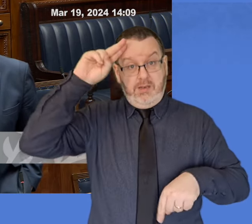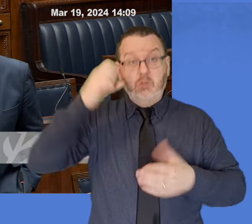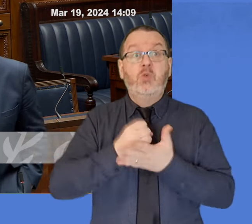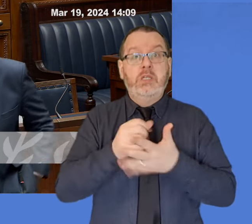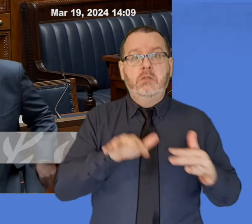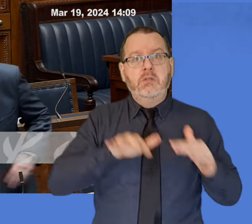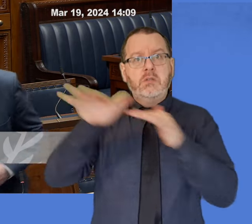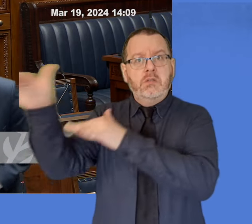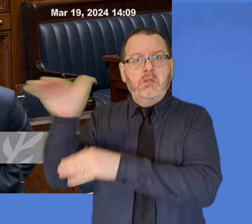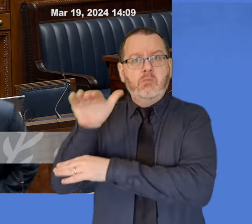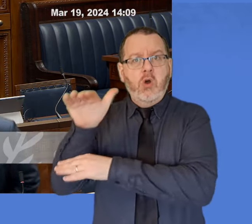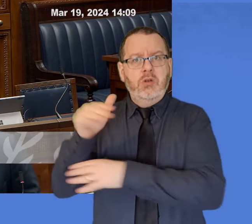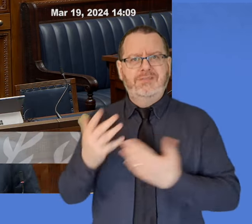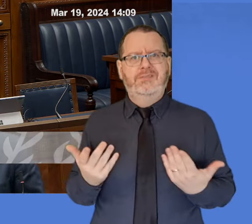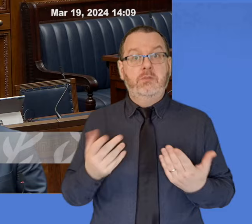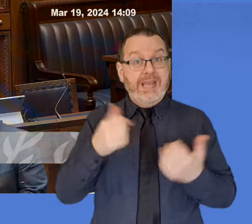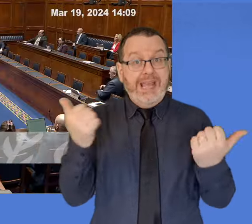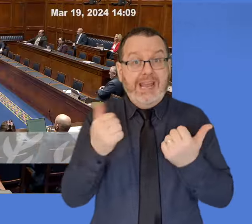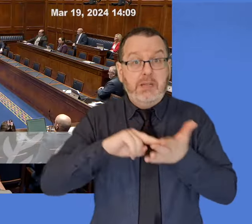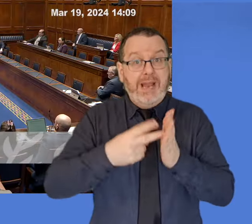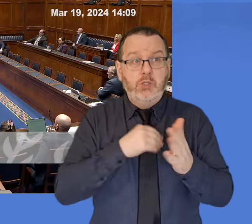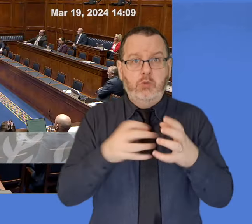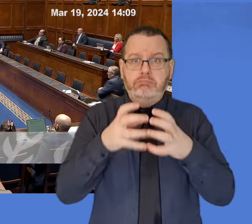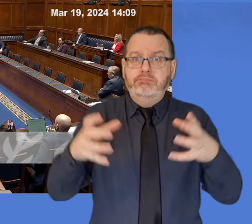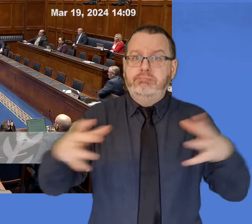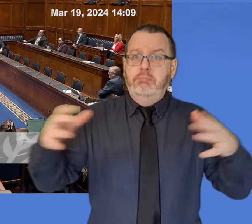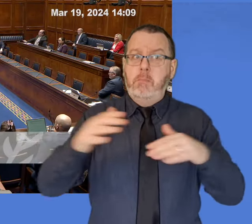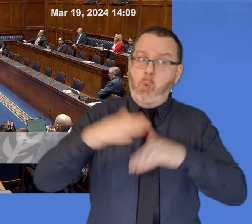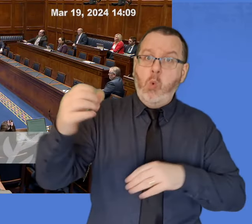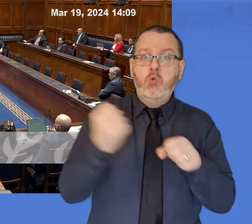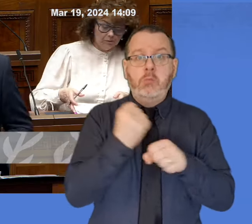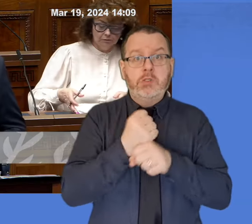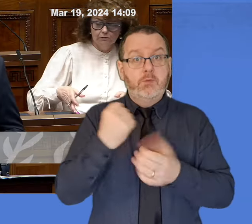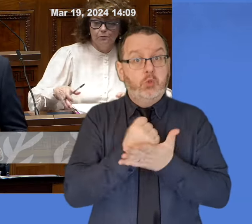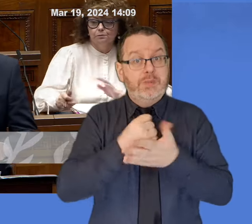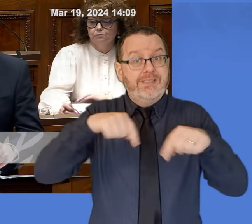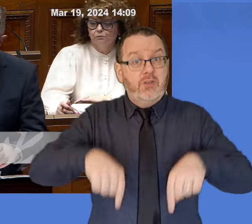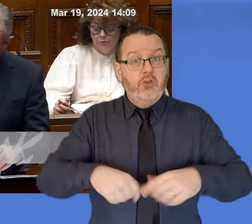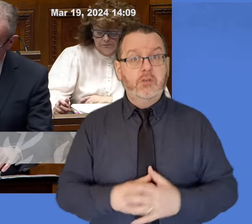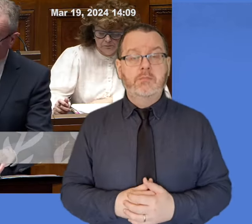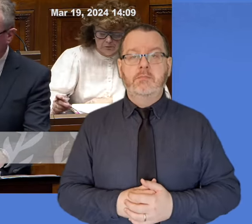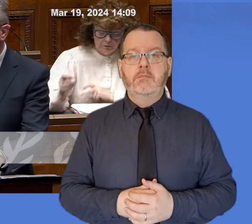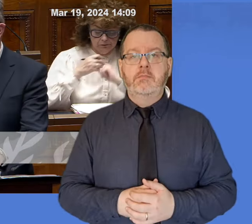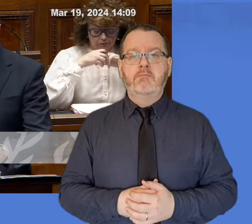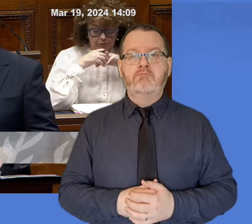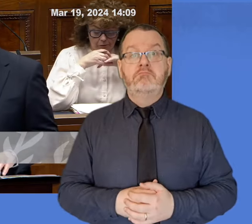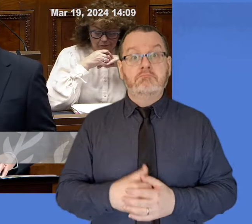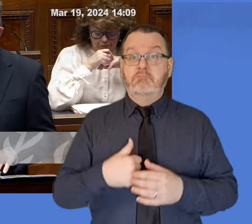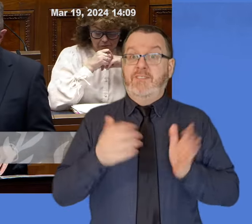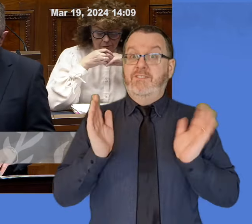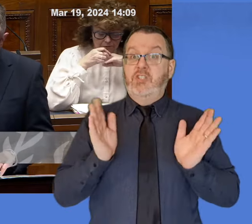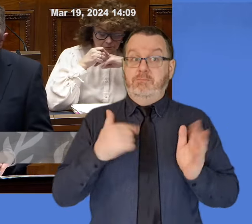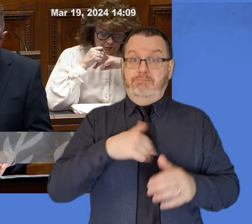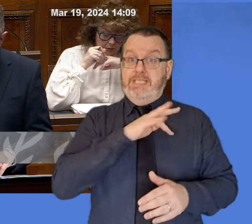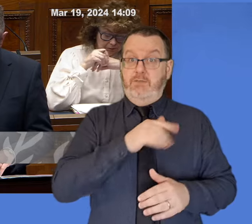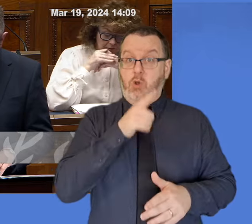increase those student numbers? Minister. Yes, and I have also spoken to both Vice-Chancellors on a number of occasions prior to taking up